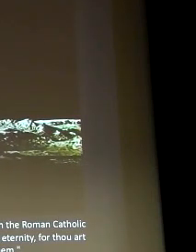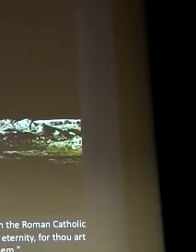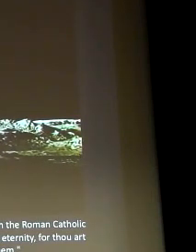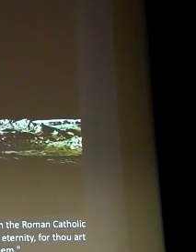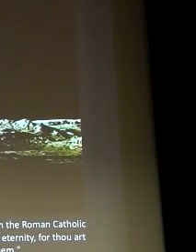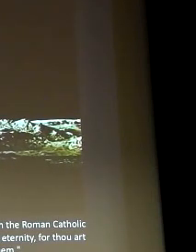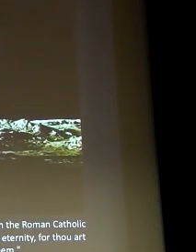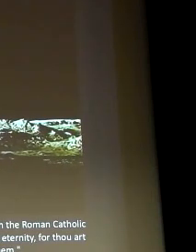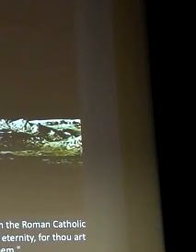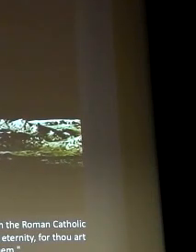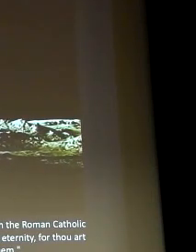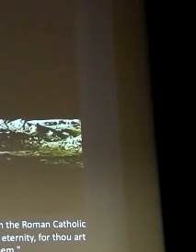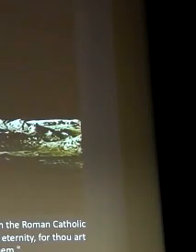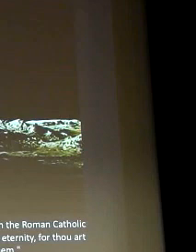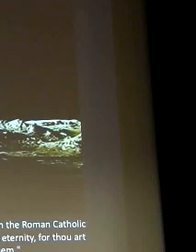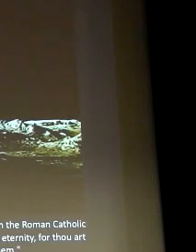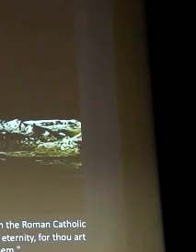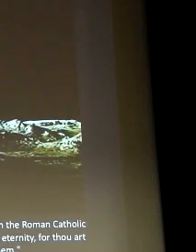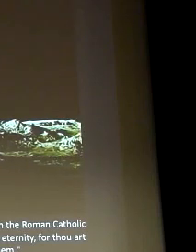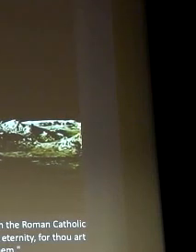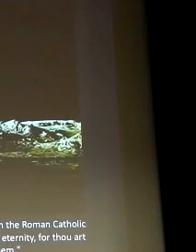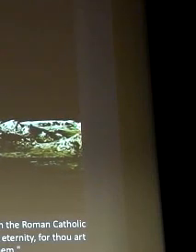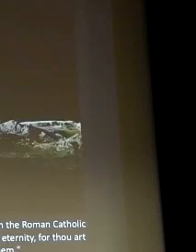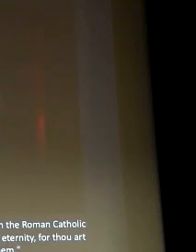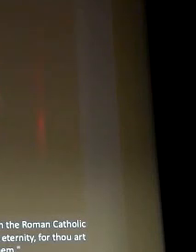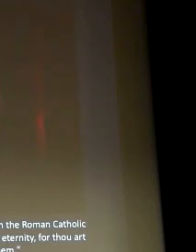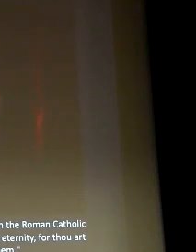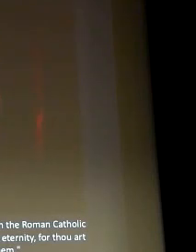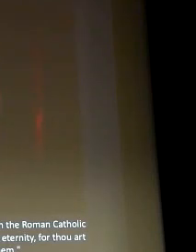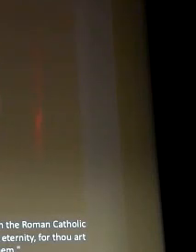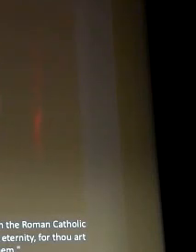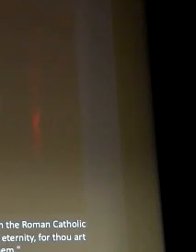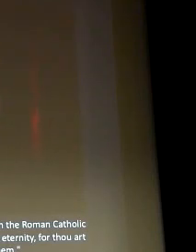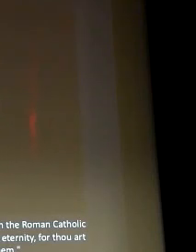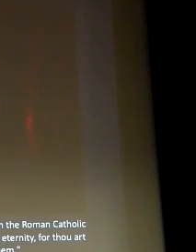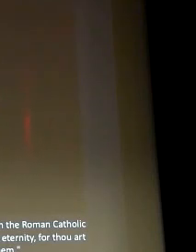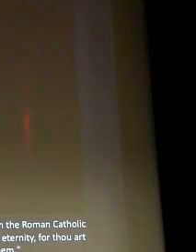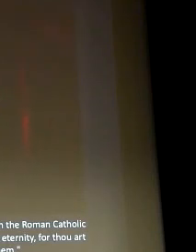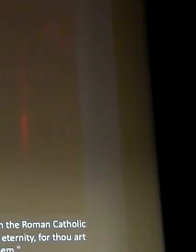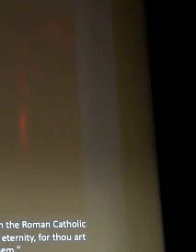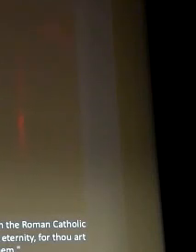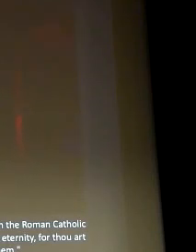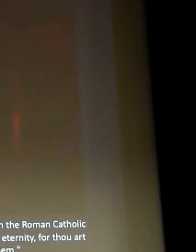divine content reference. But if you